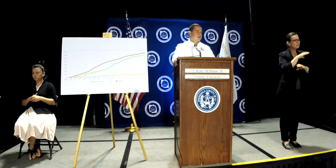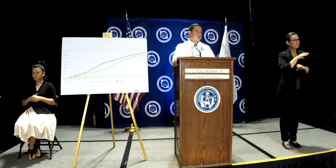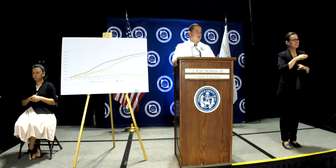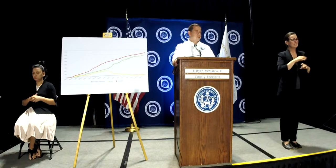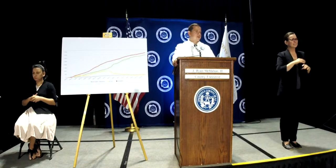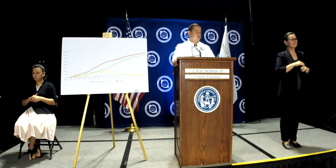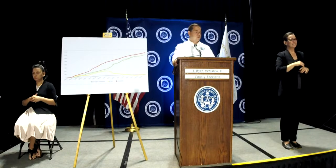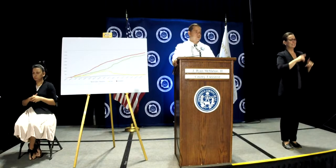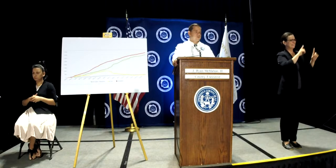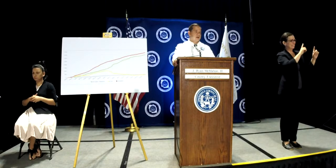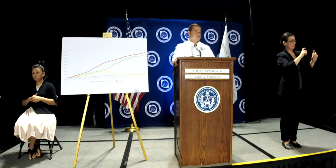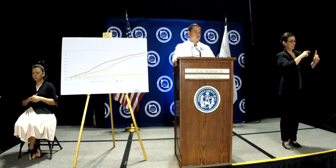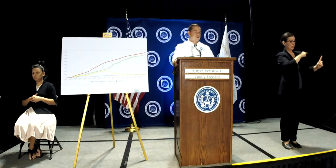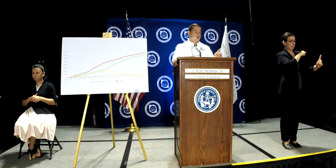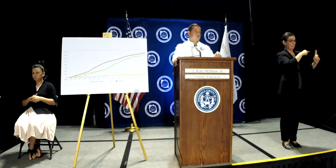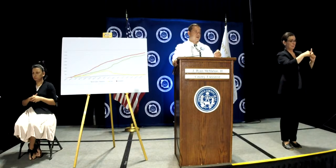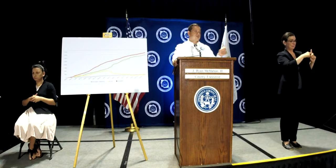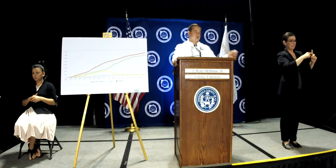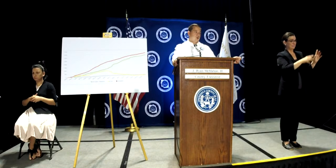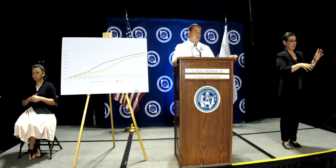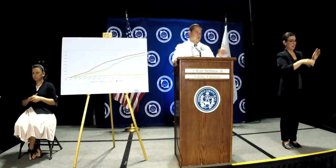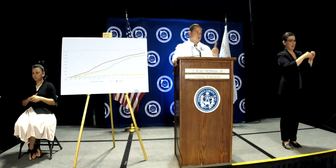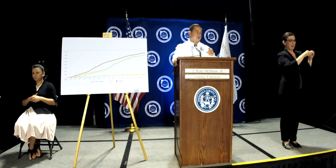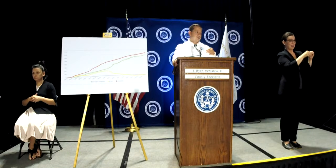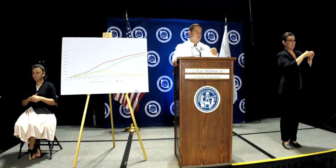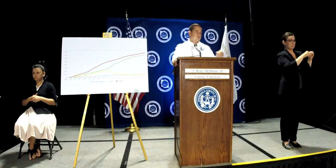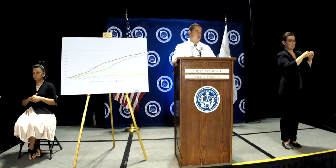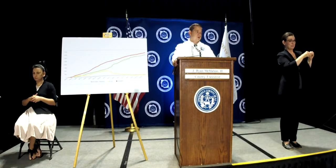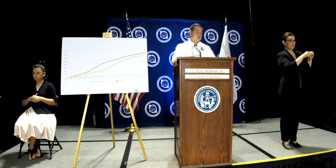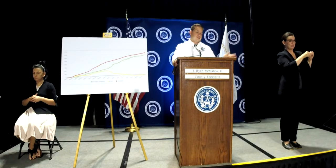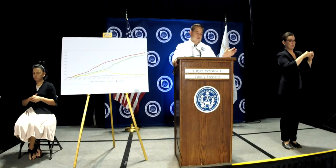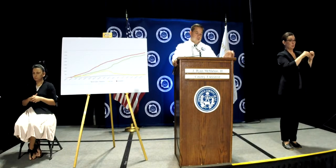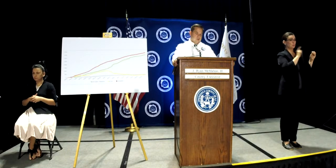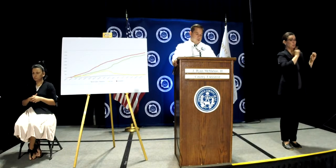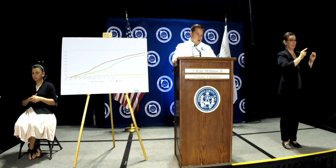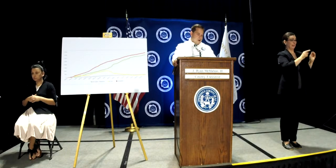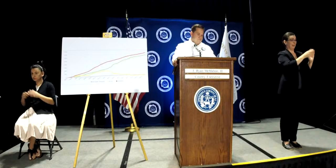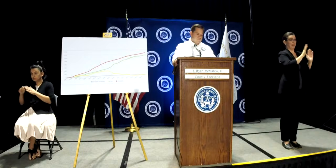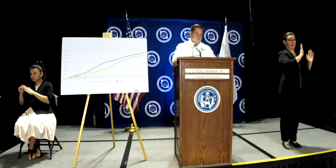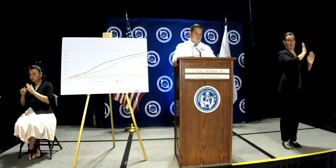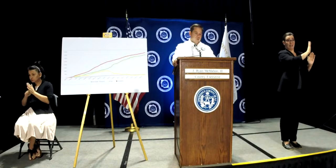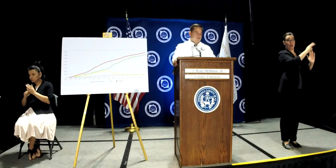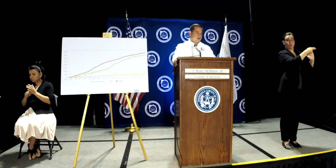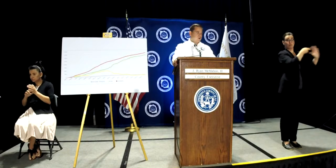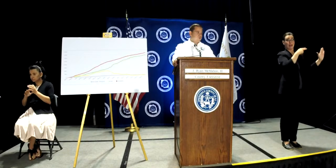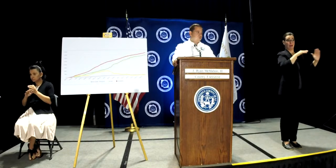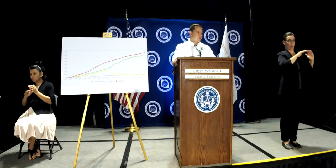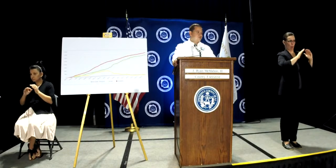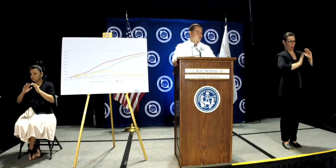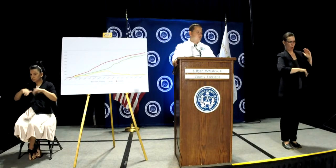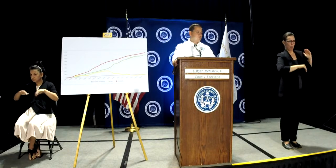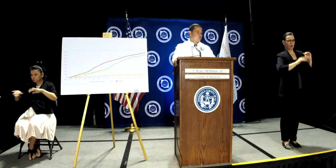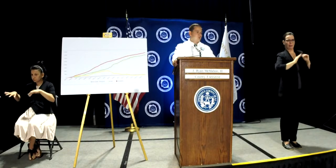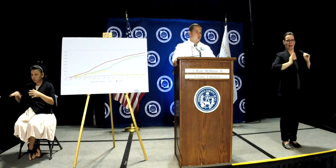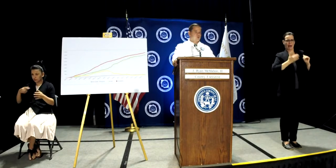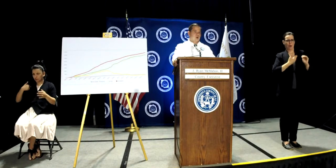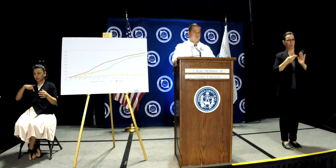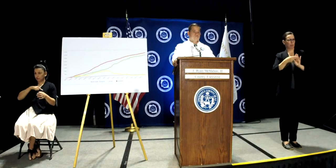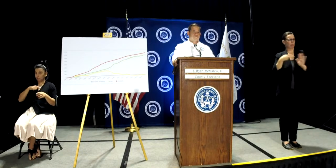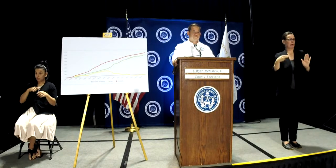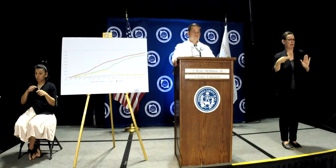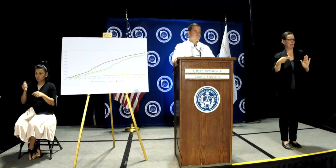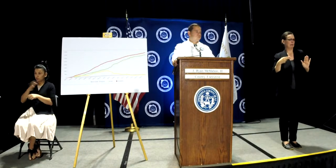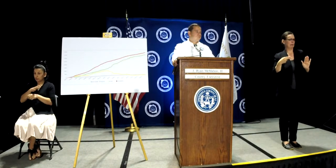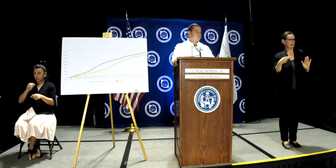had, and it was actually, the rate was actually lower than what they were even reporting. So we give out our own information because we know it's